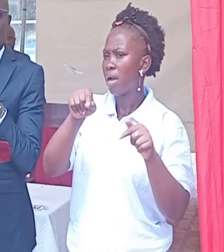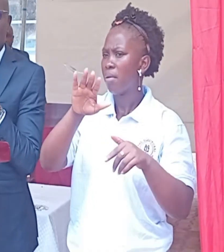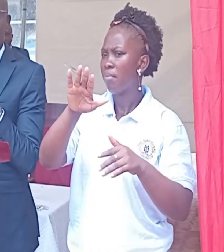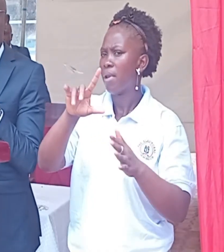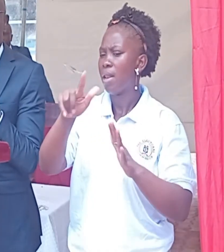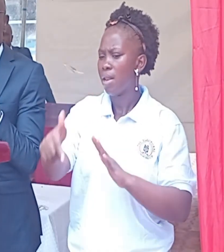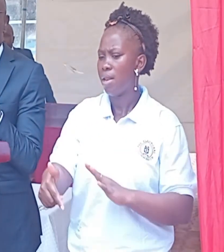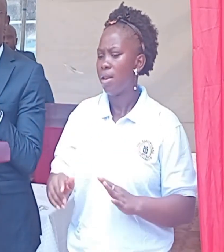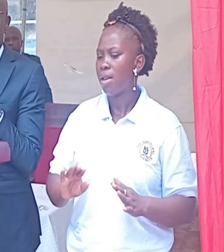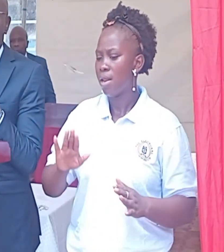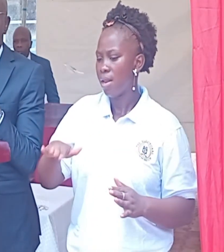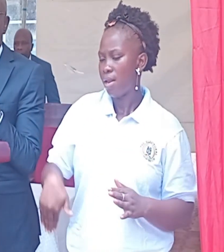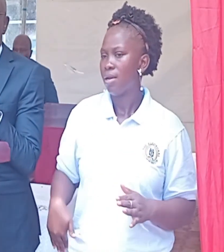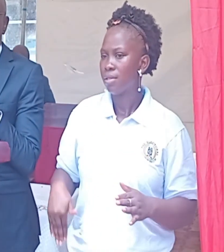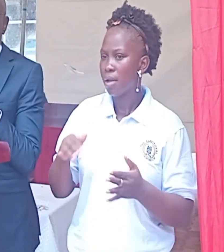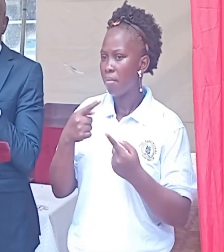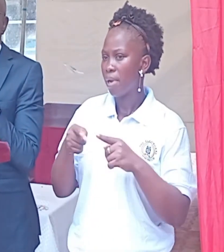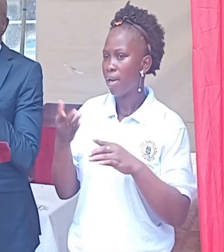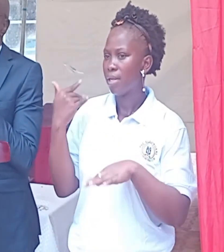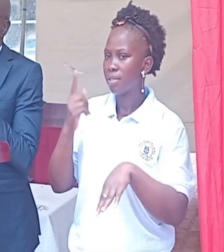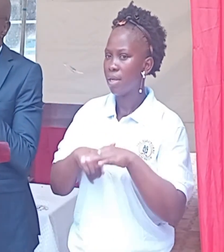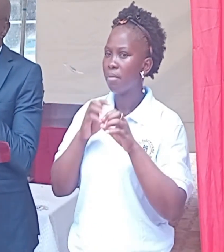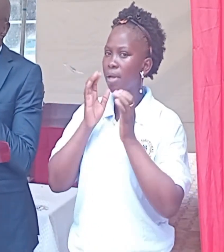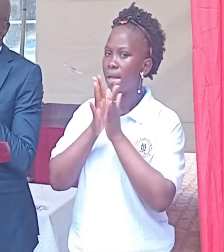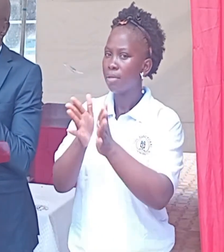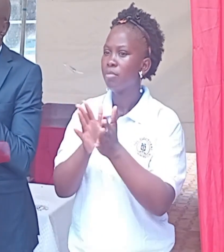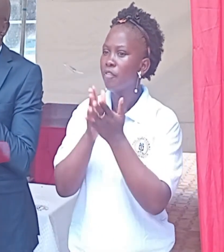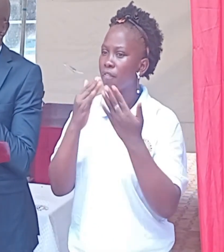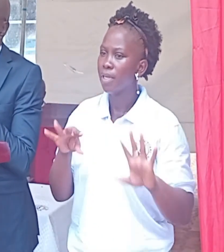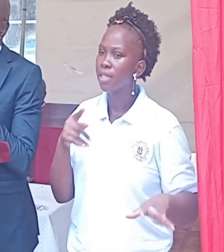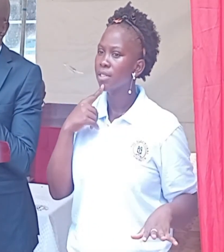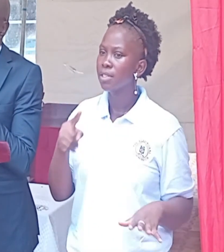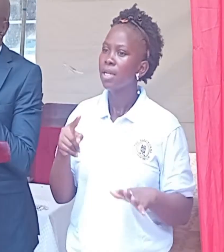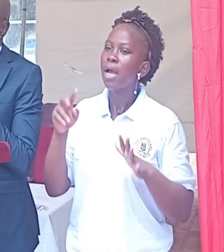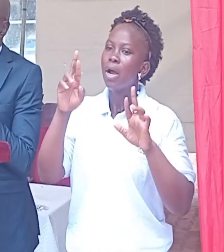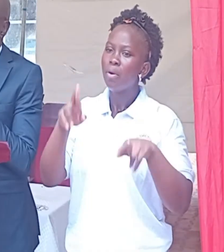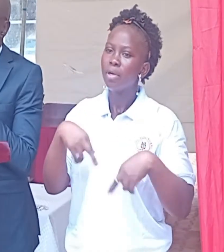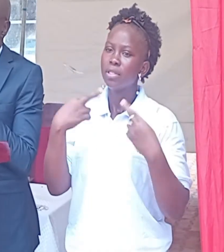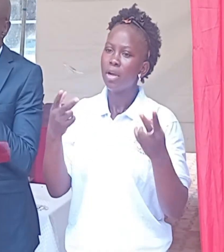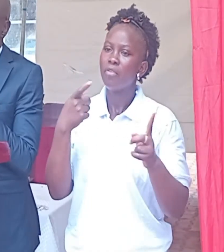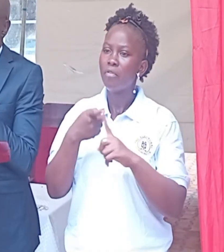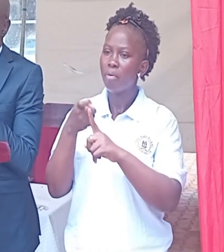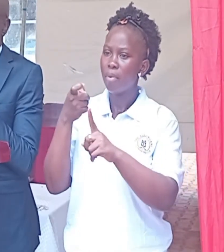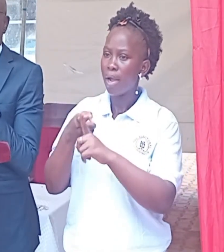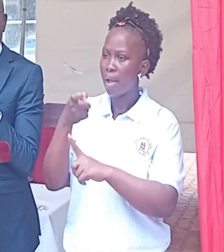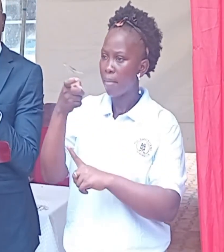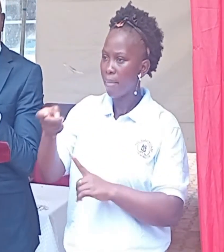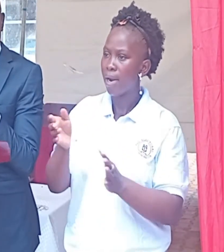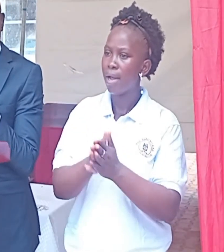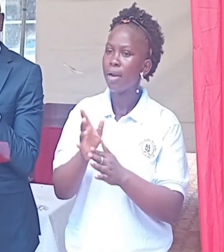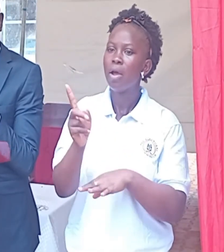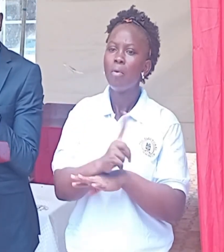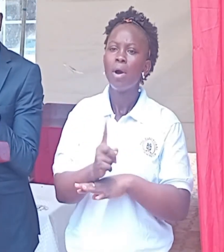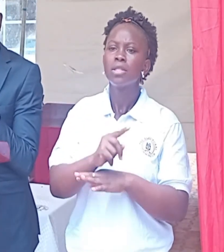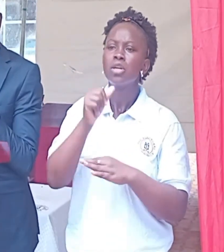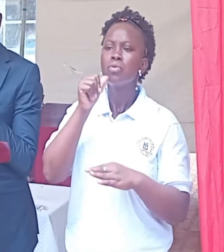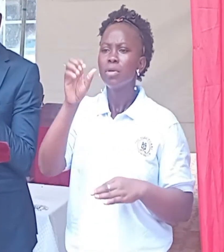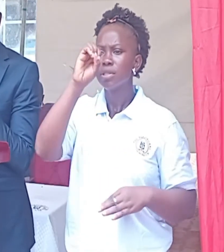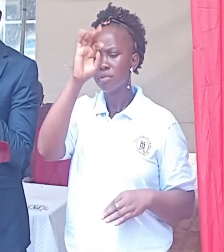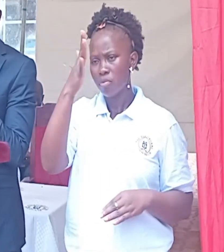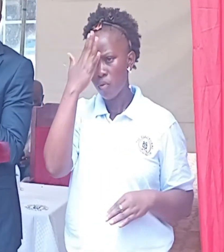kyetwakinyonnyola nga tugamba results zive wakiso ne Kampala okujja tekyewunyisa lwa